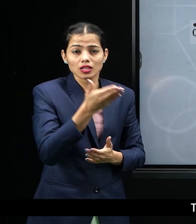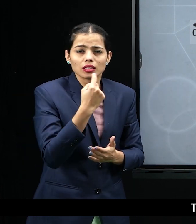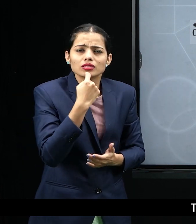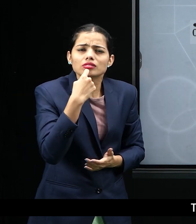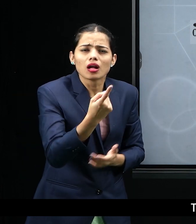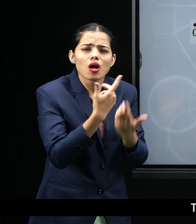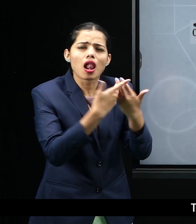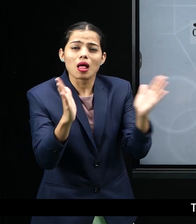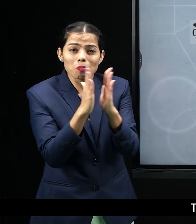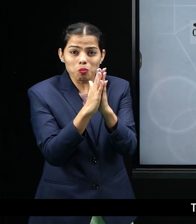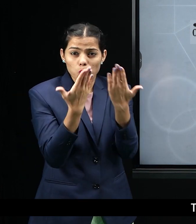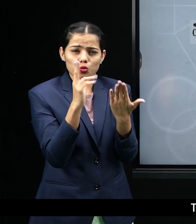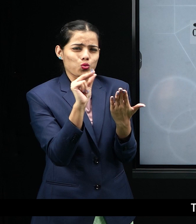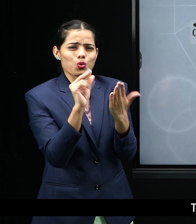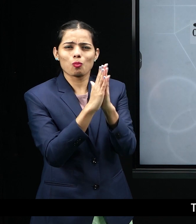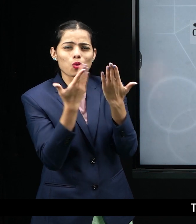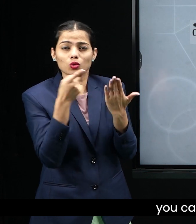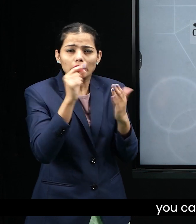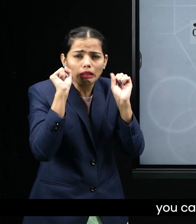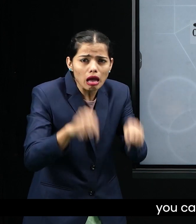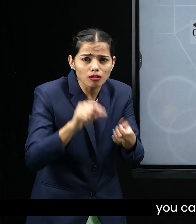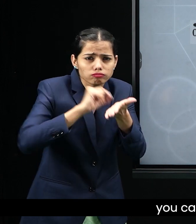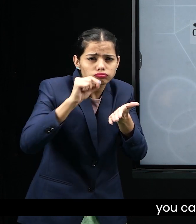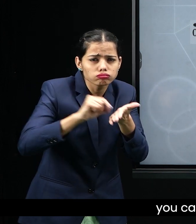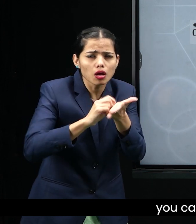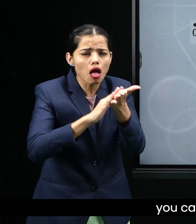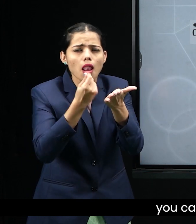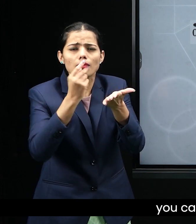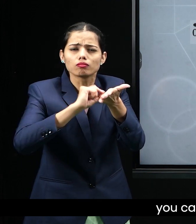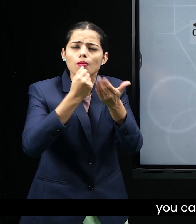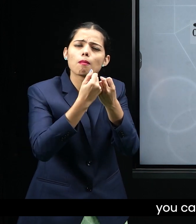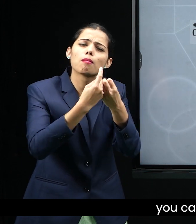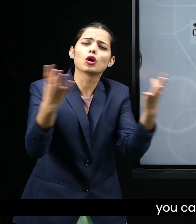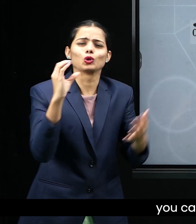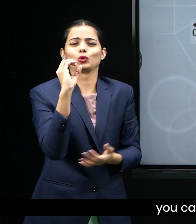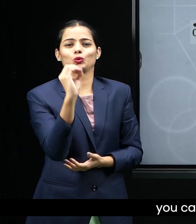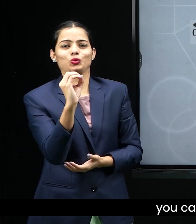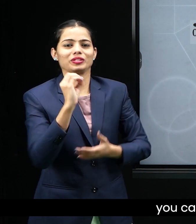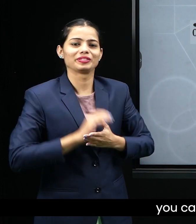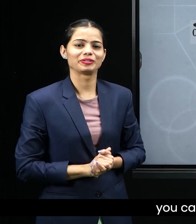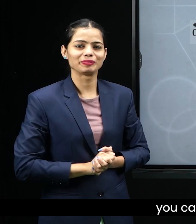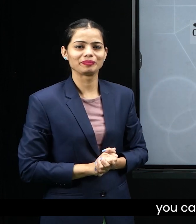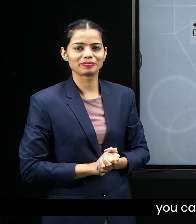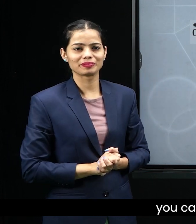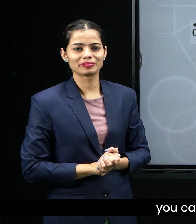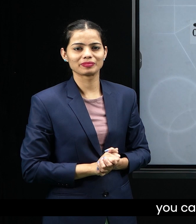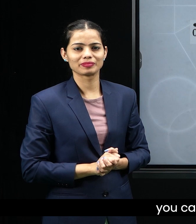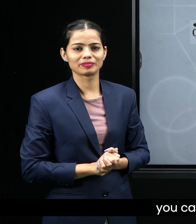Thus, to say there are no books, you can write the number of books is 0.